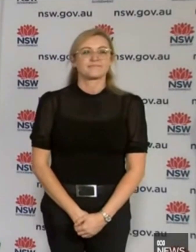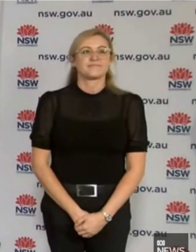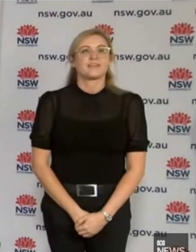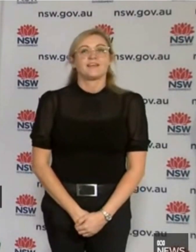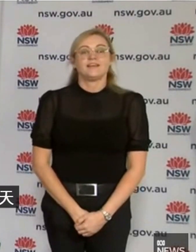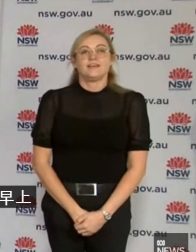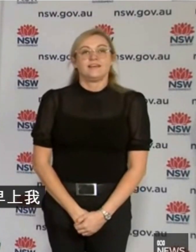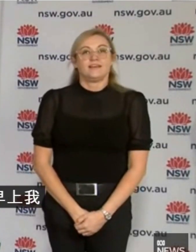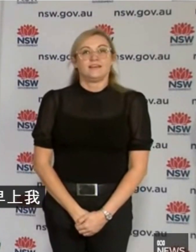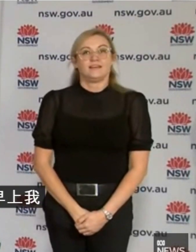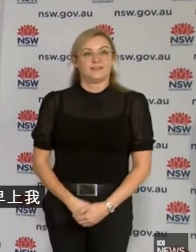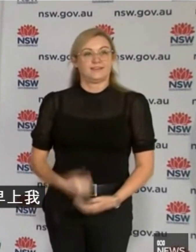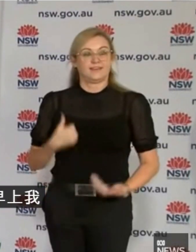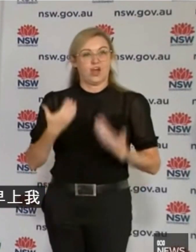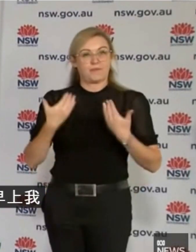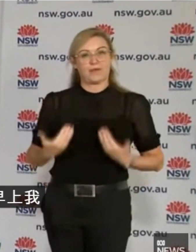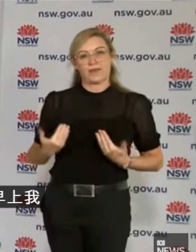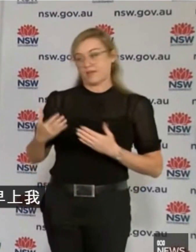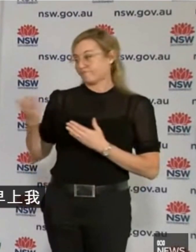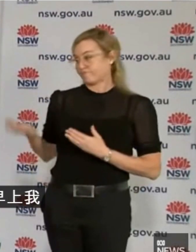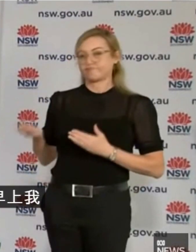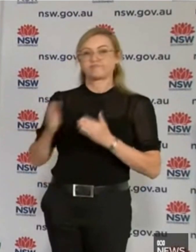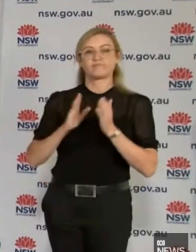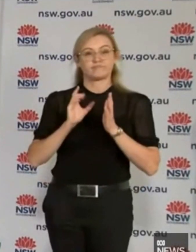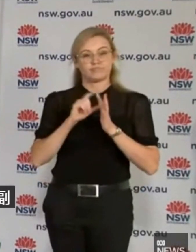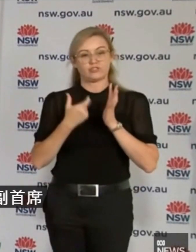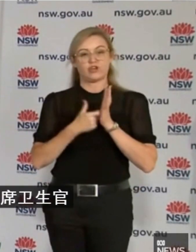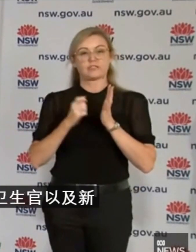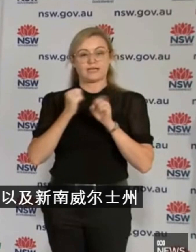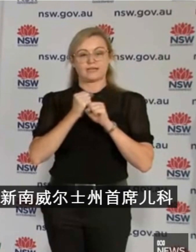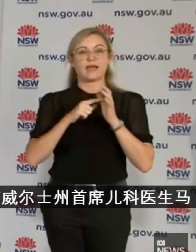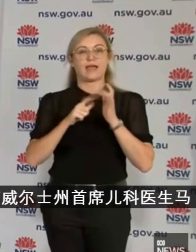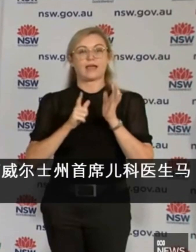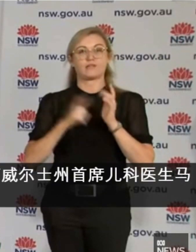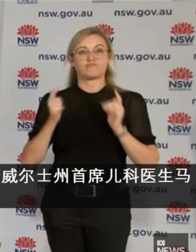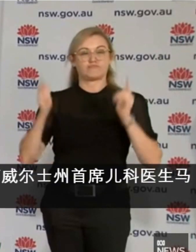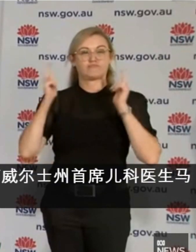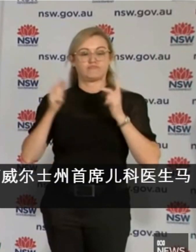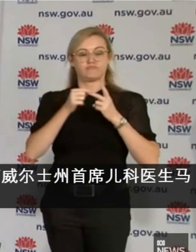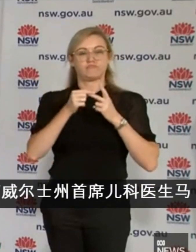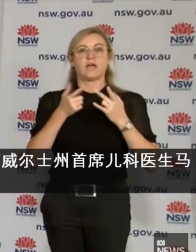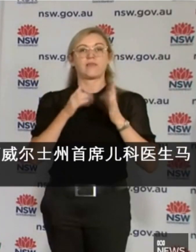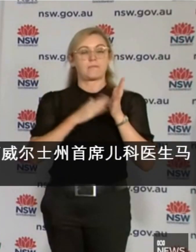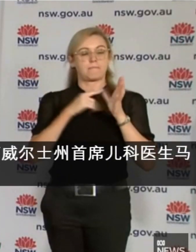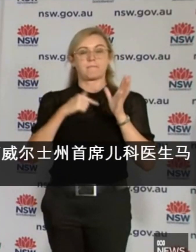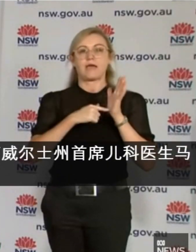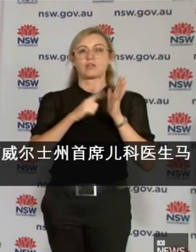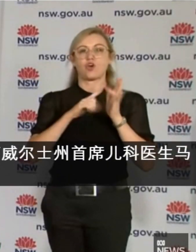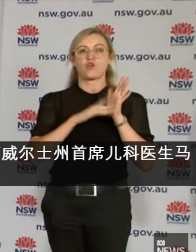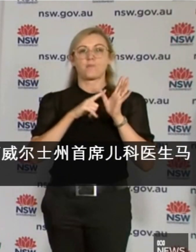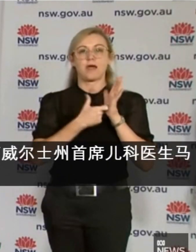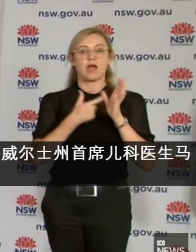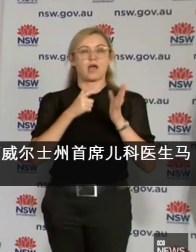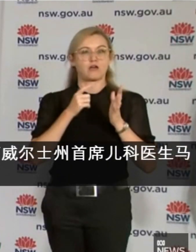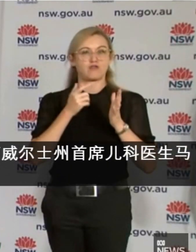I'm here, by the way, this morning with obviously Dr. Marianne Gale, the Deputy Chief Health Officer, and also Dr. Matt O'Mara, who is the New South